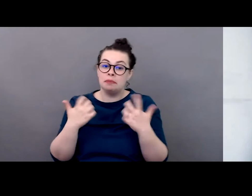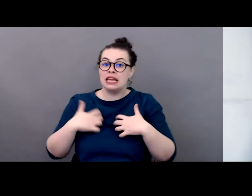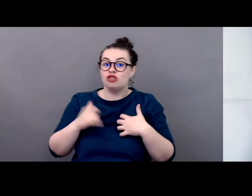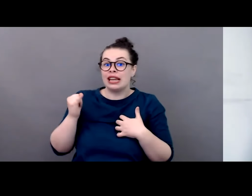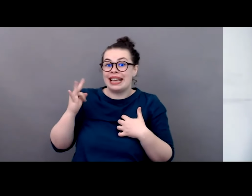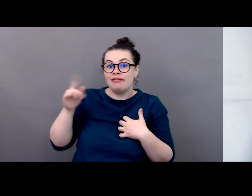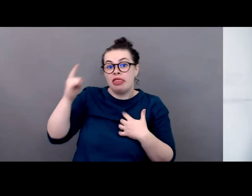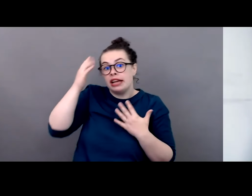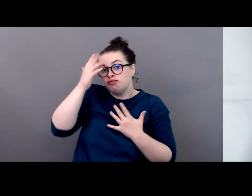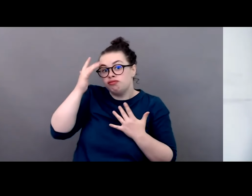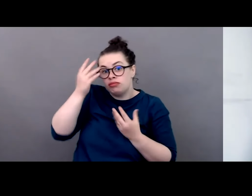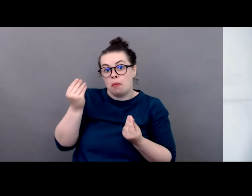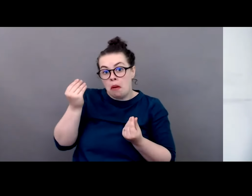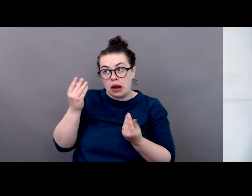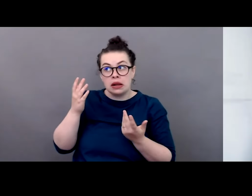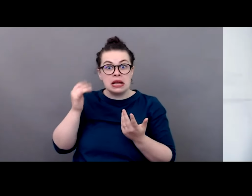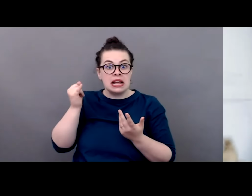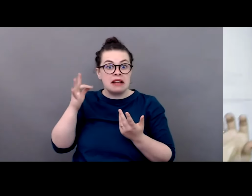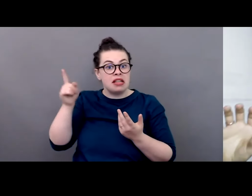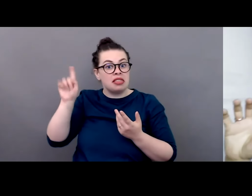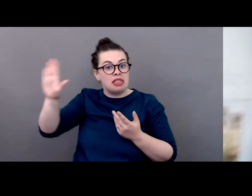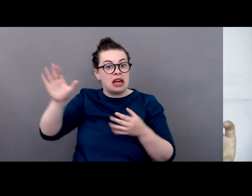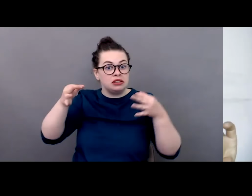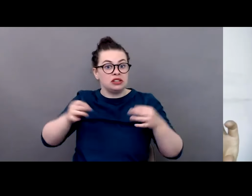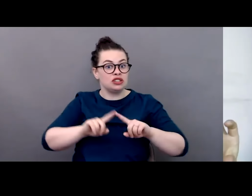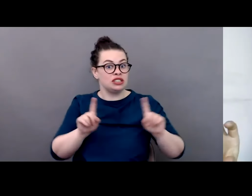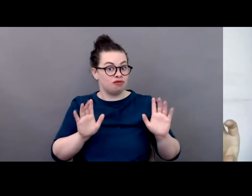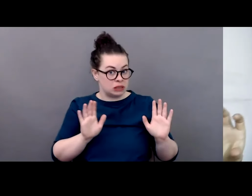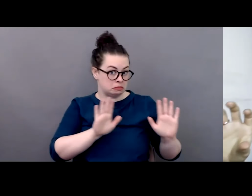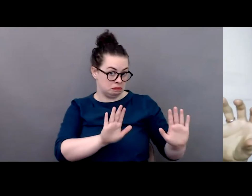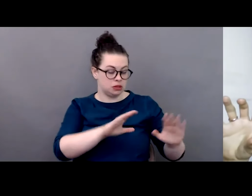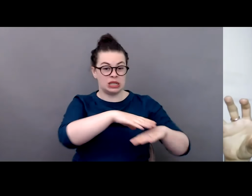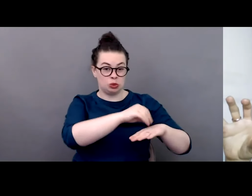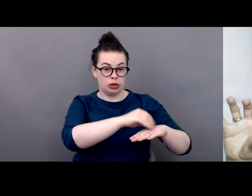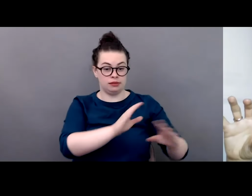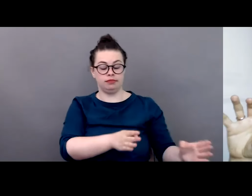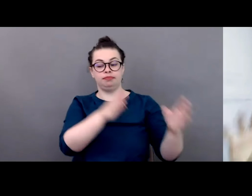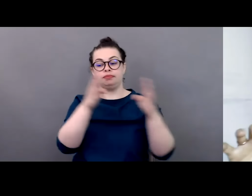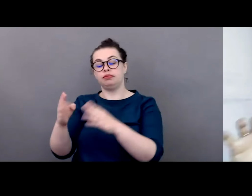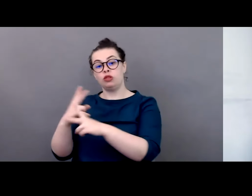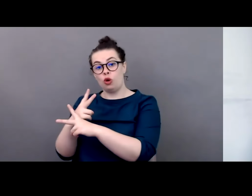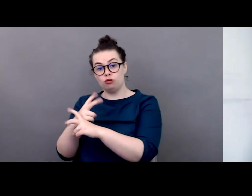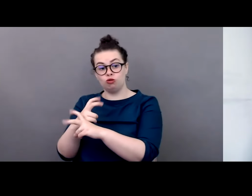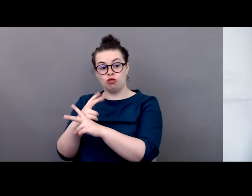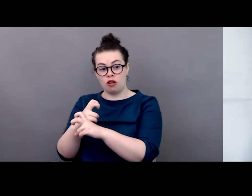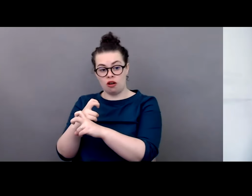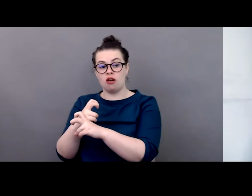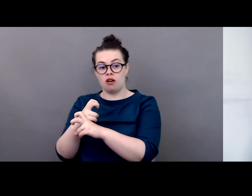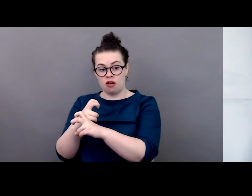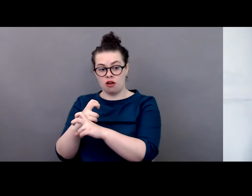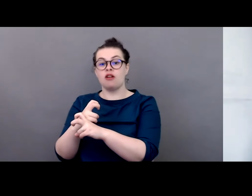Similarly, in F against Austria, how public transportation contributes to independent